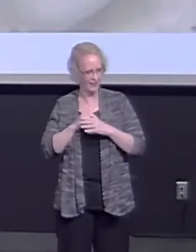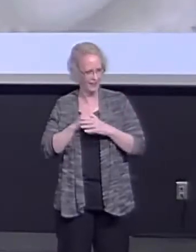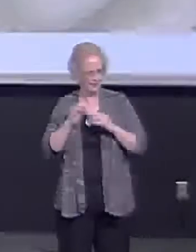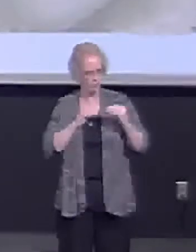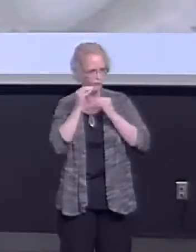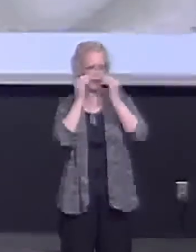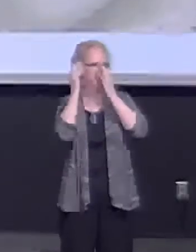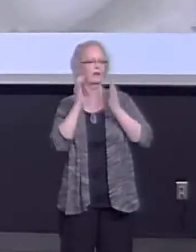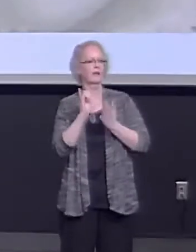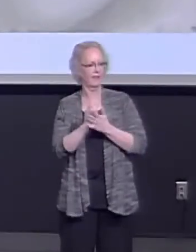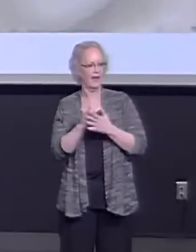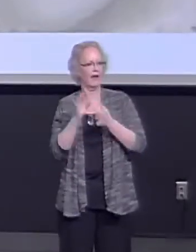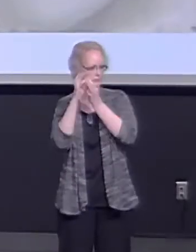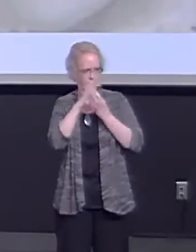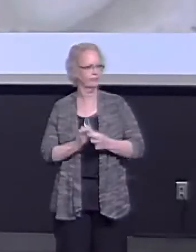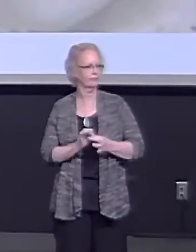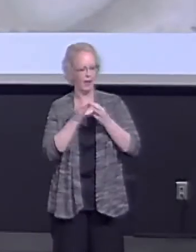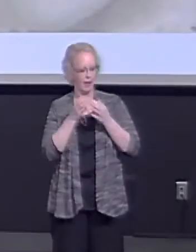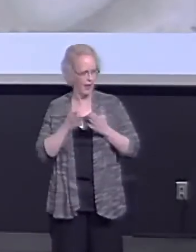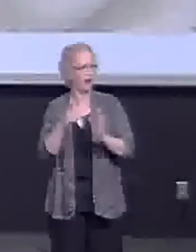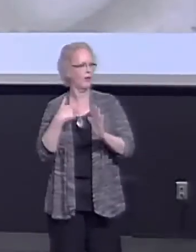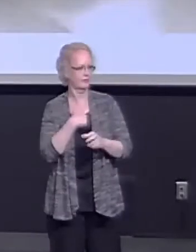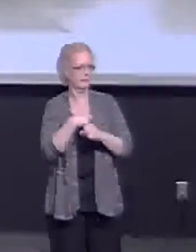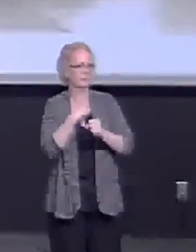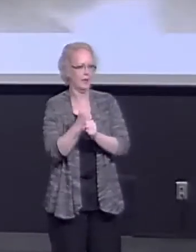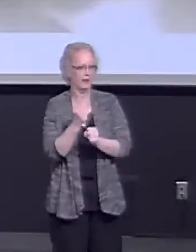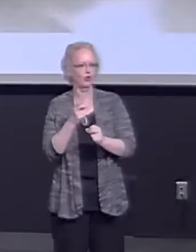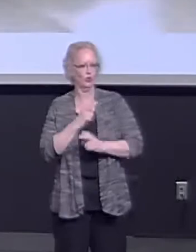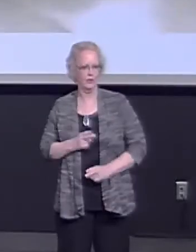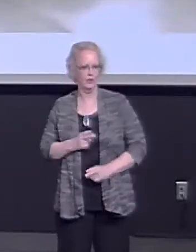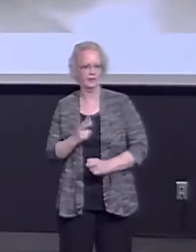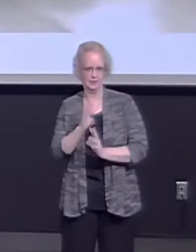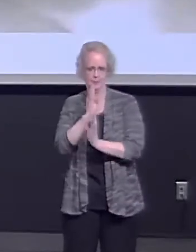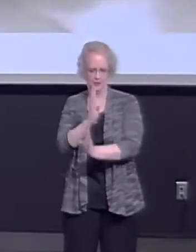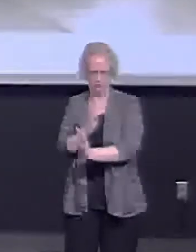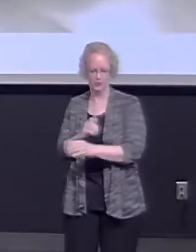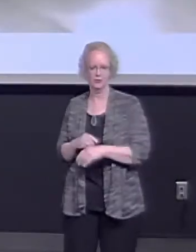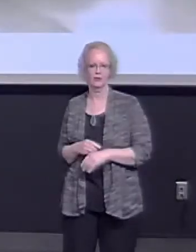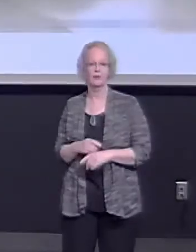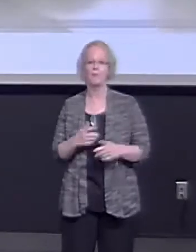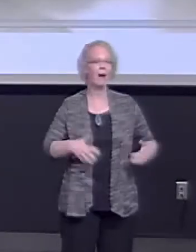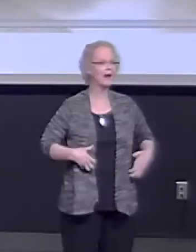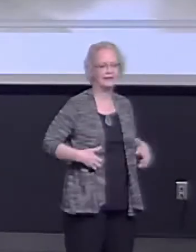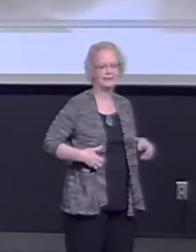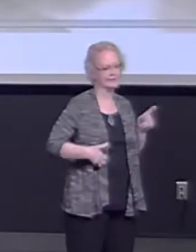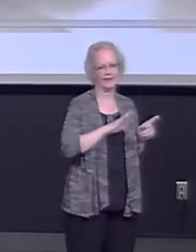to make kind of human speech sounds, whereas the monkey stagnates. They never get that